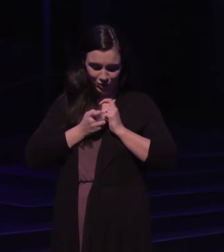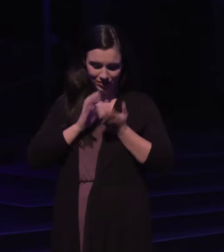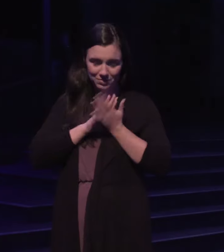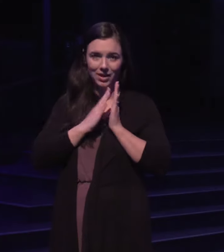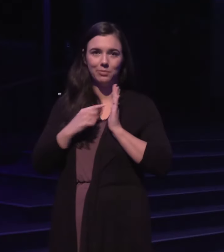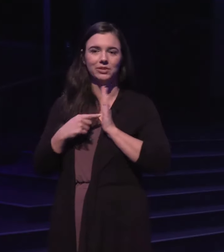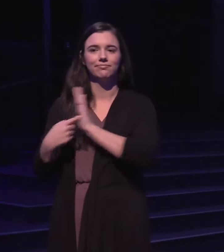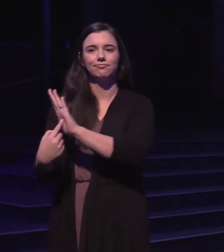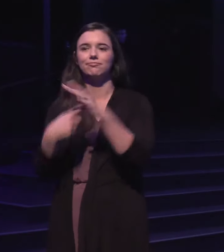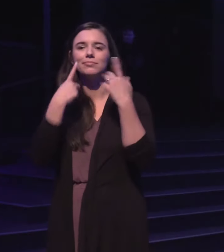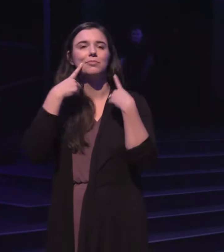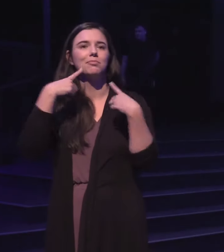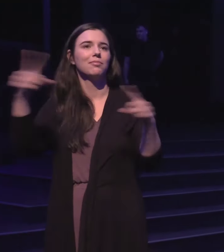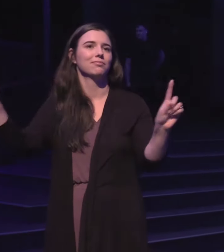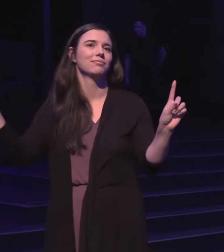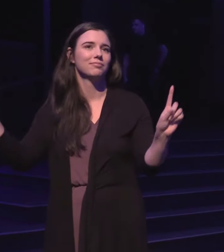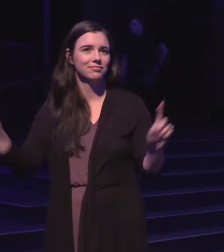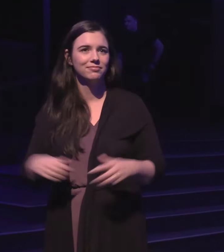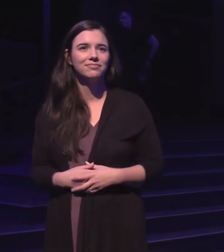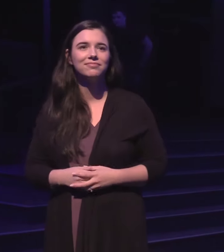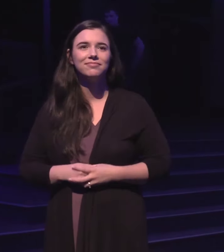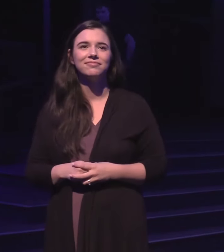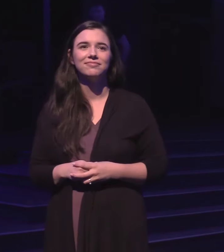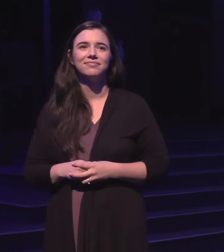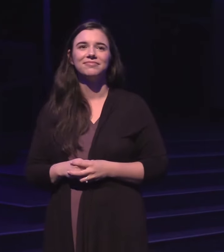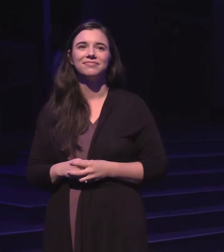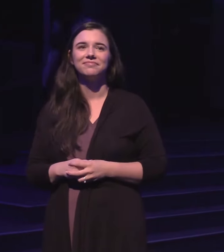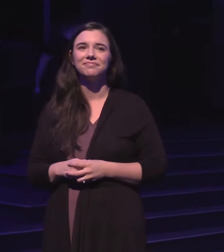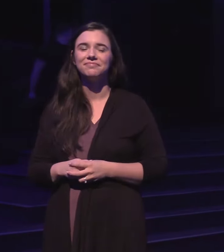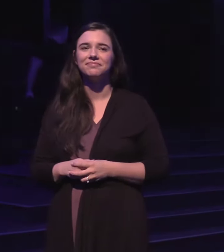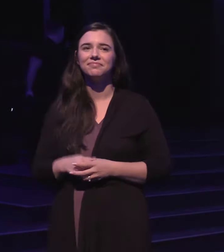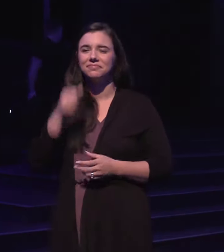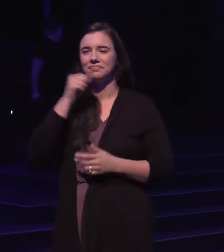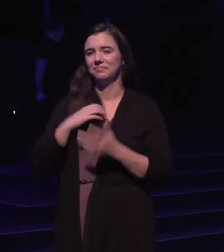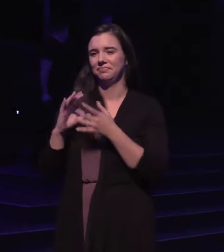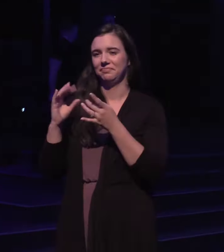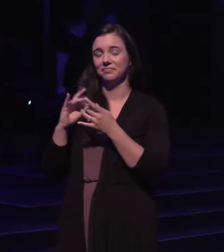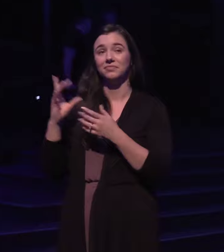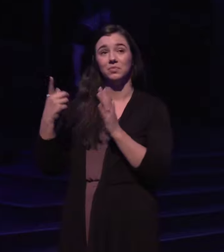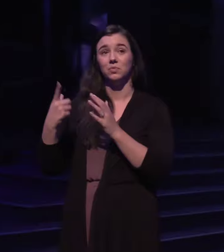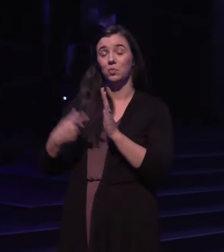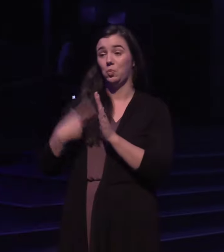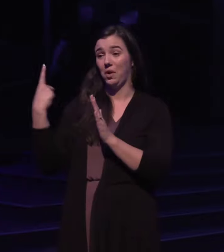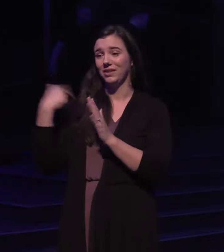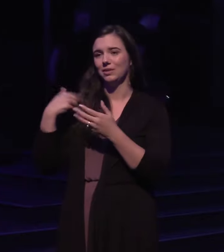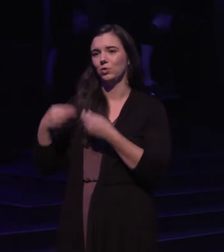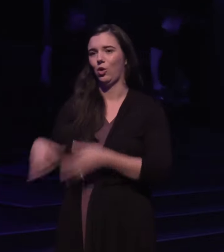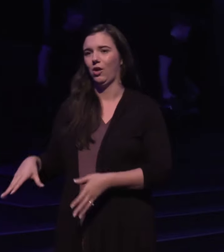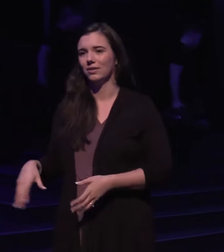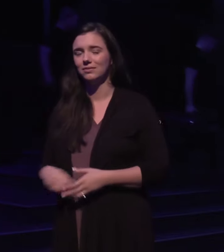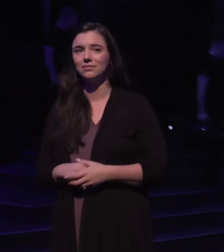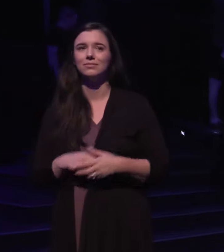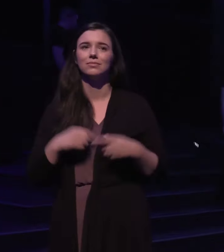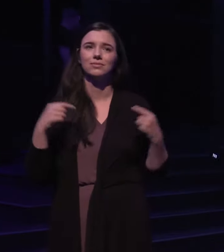becomes a public declaration. I once was lost.